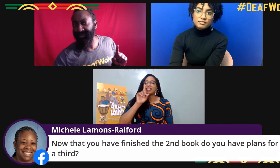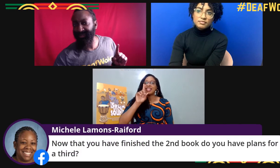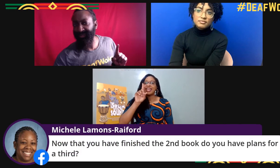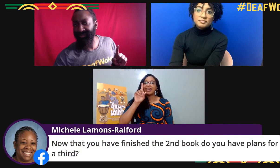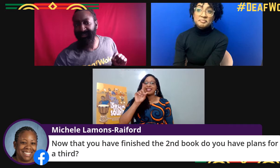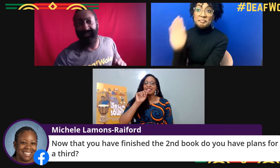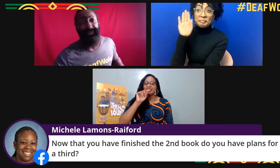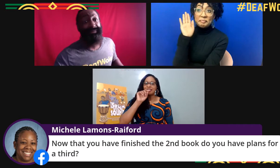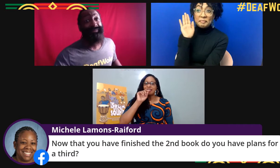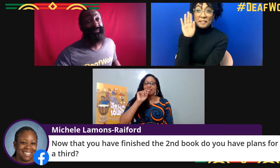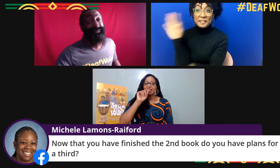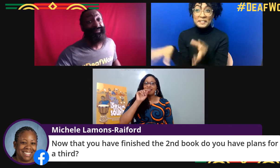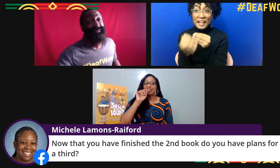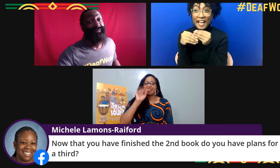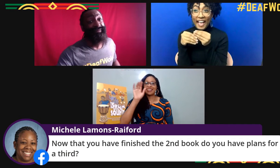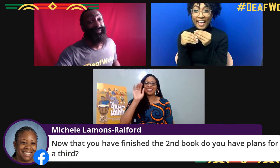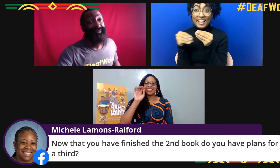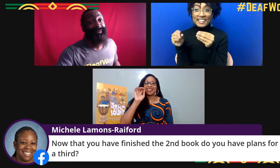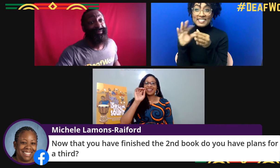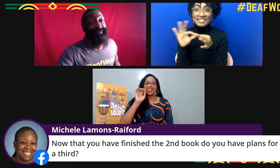I wanted to add this.